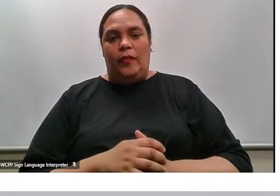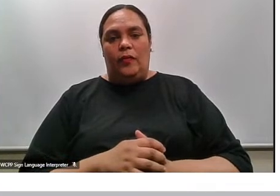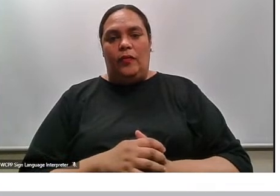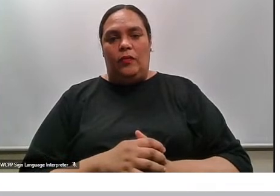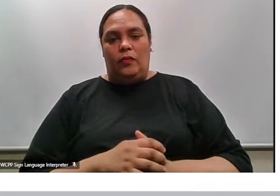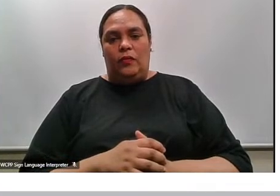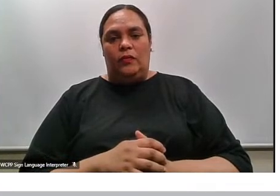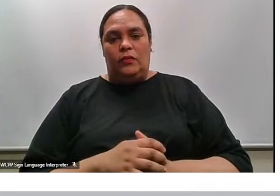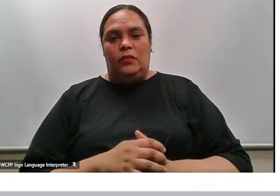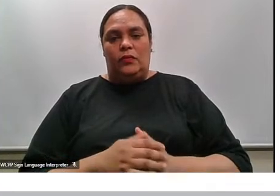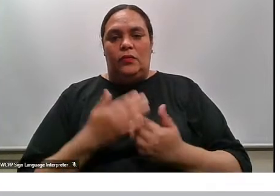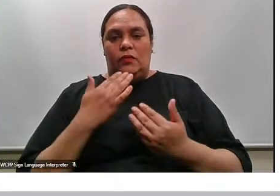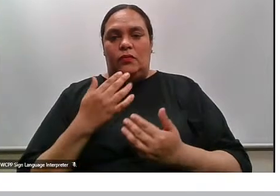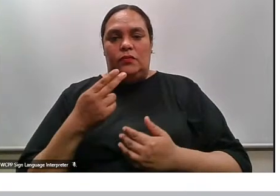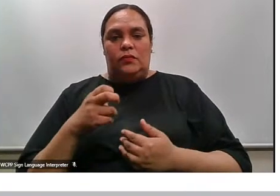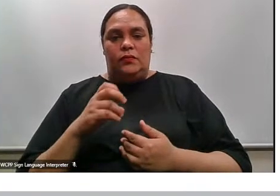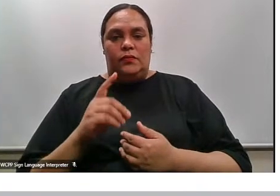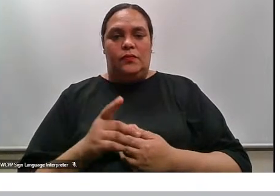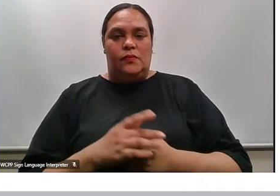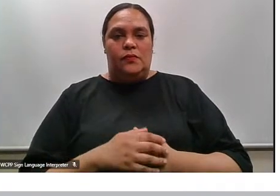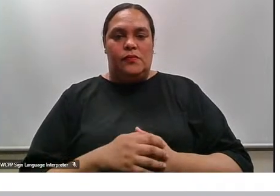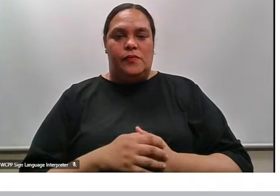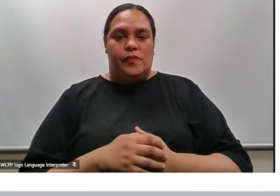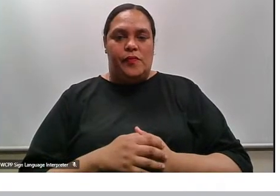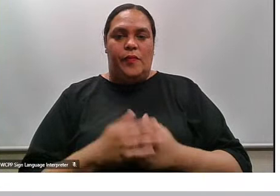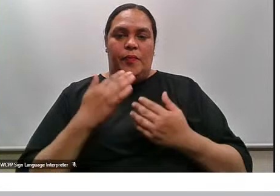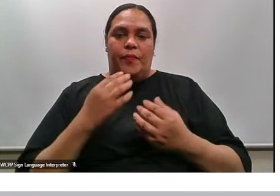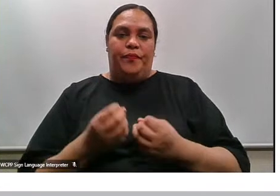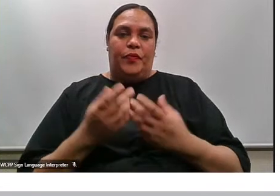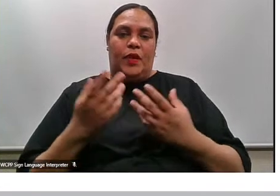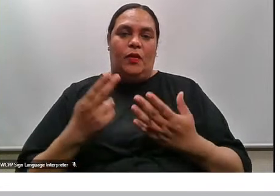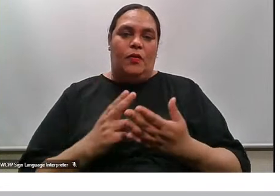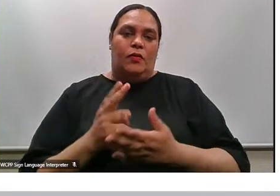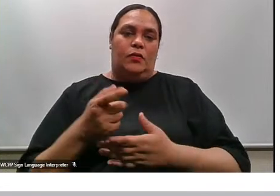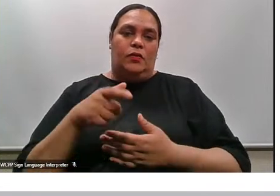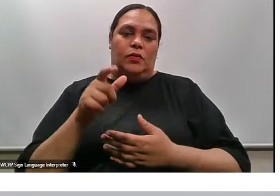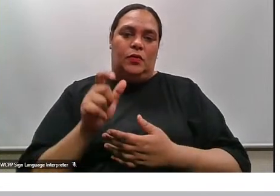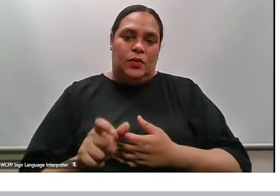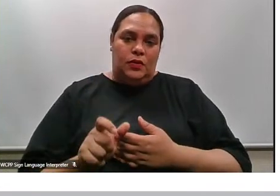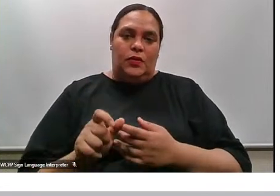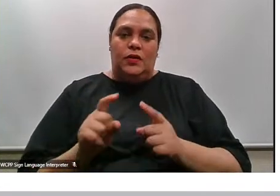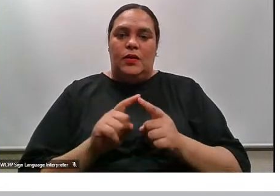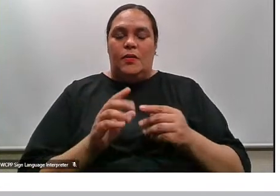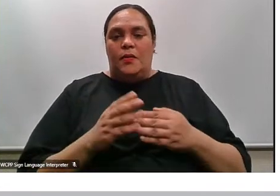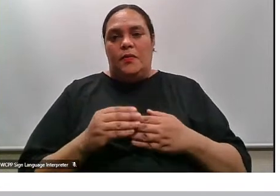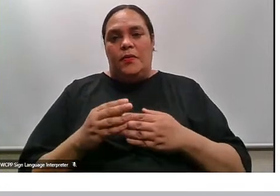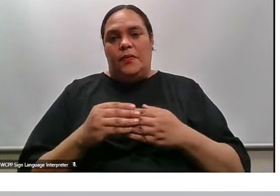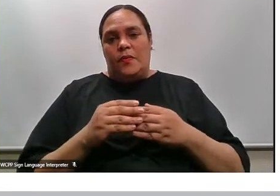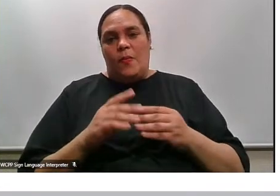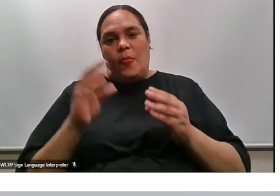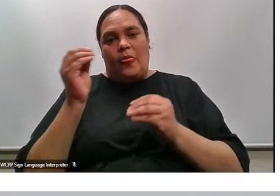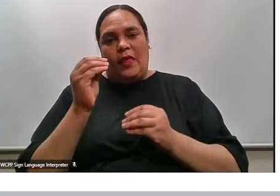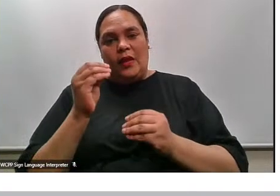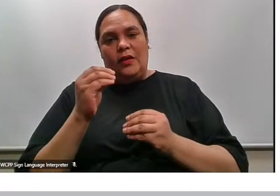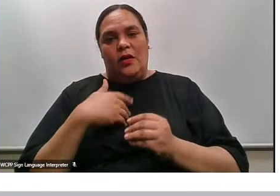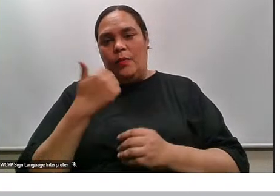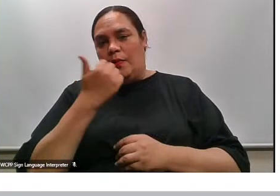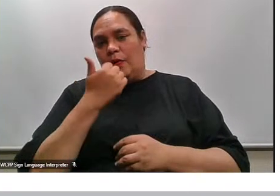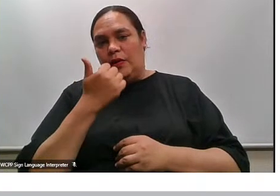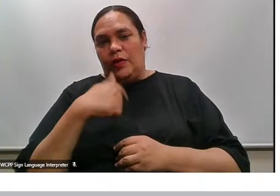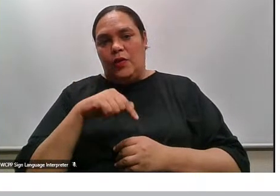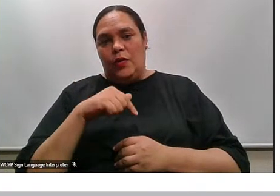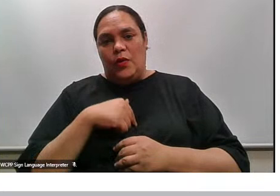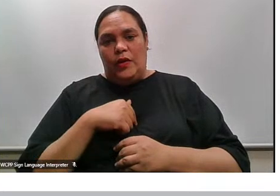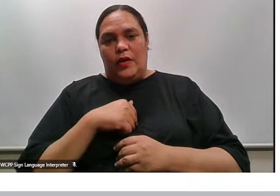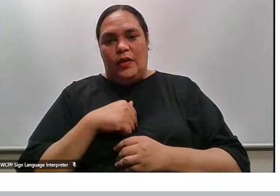Thank you, HOD. Thank you very much, Honourable Chairperson and members. Good afternoon. Apology that we